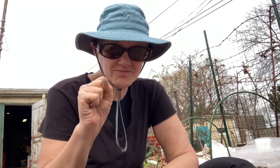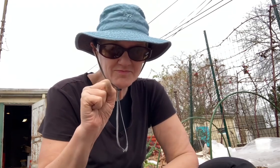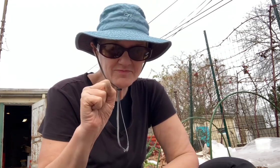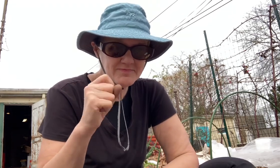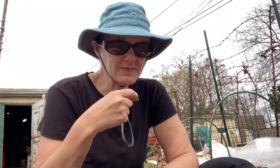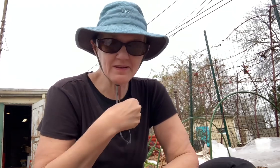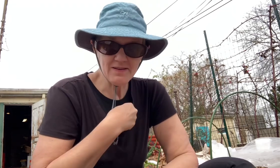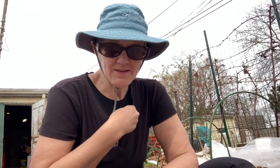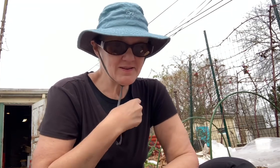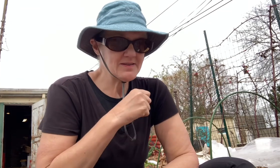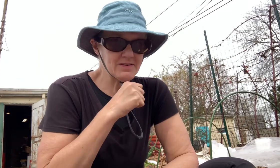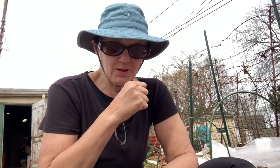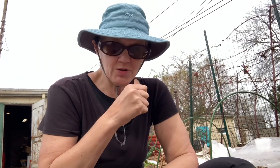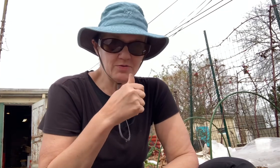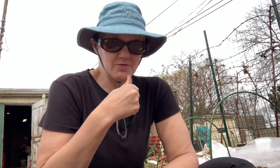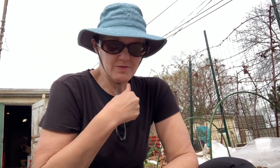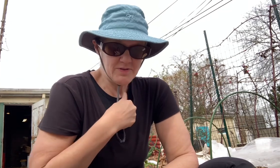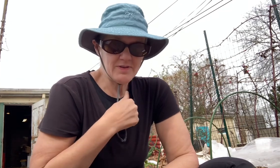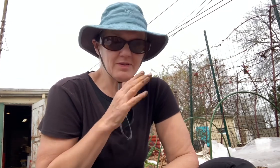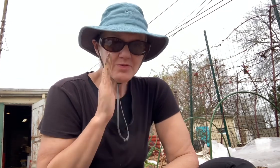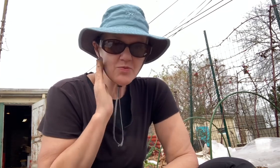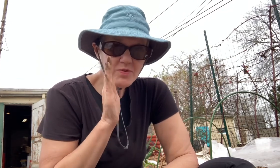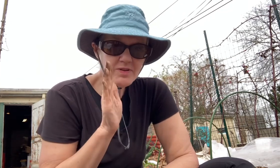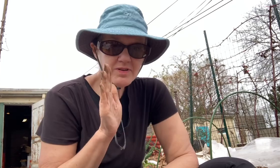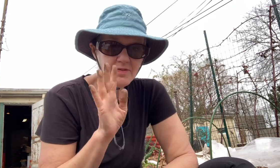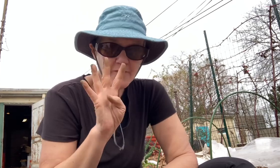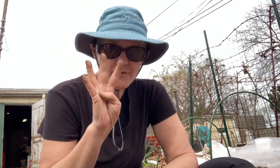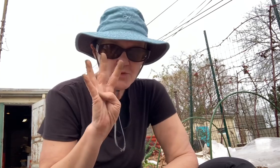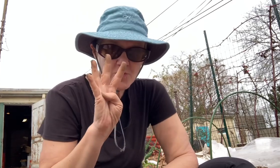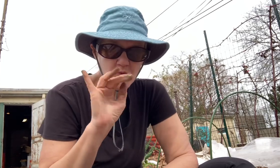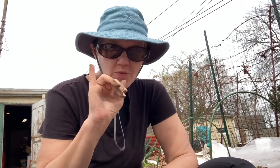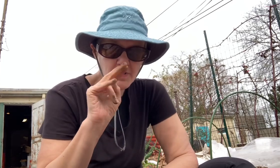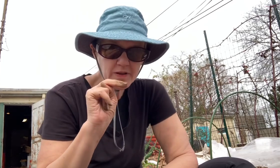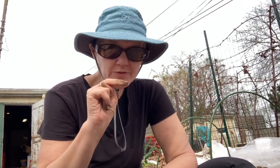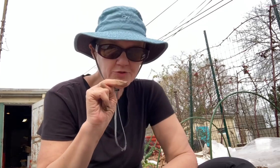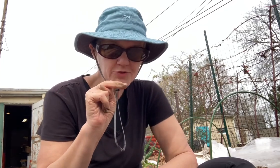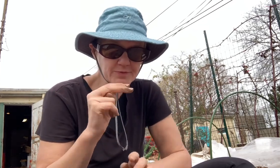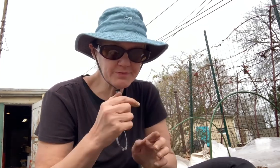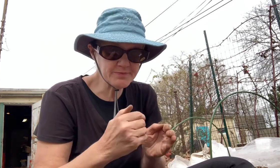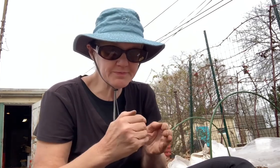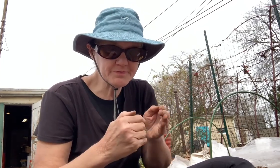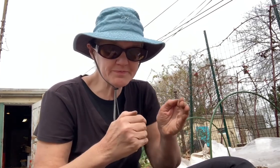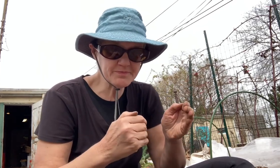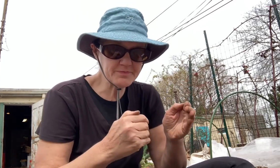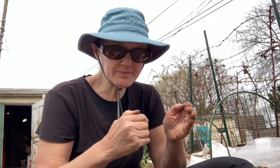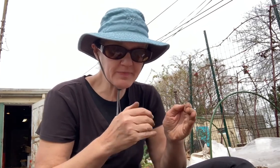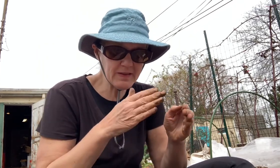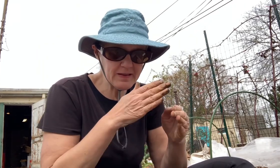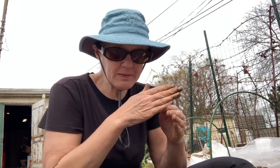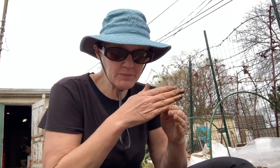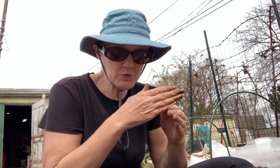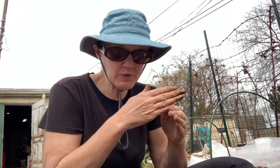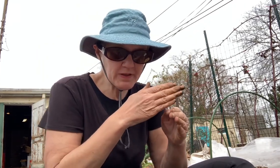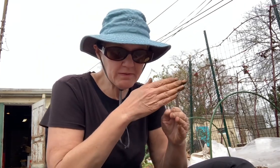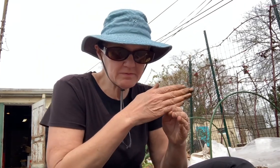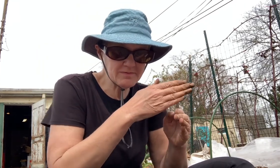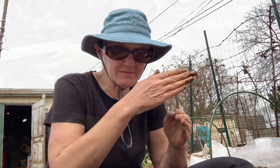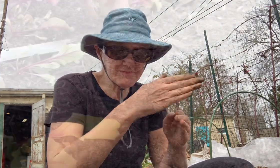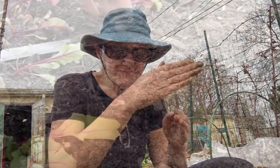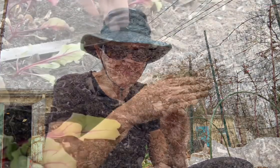apart. But I don't have that kind of space. So I'm going to stagger the next row in between the